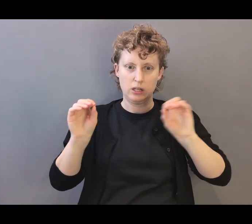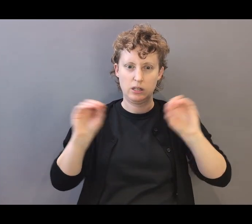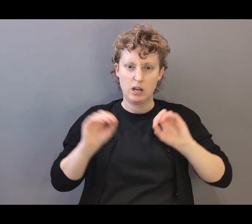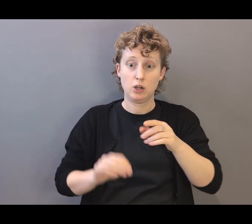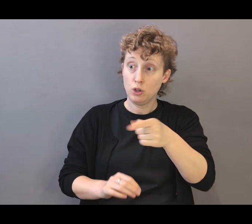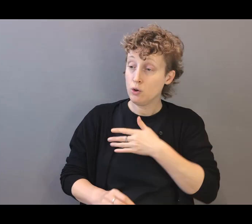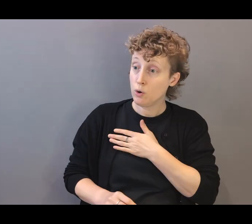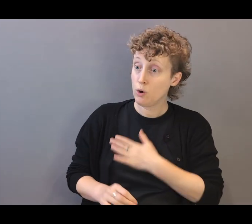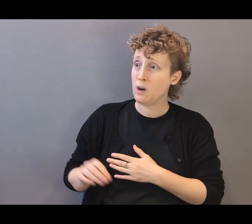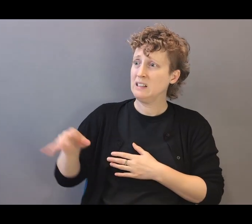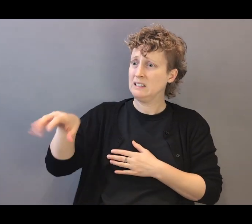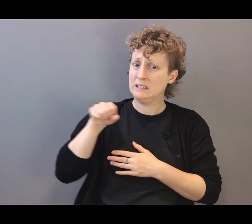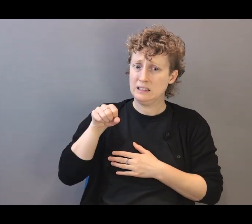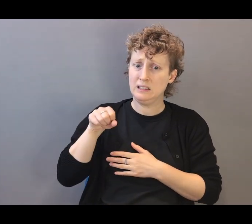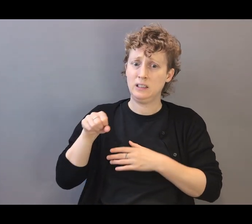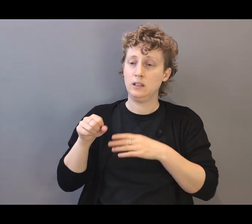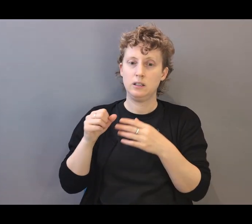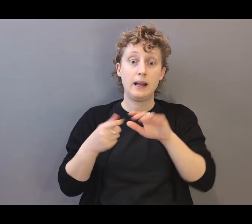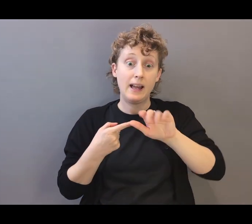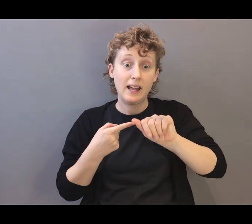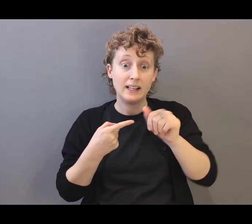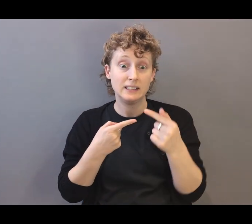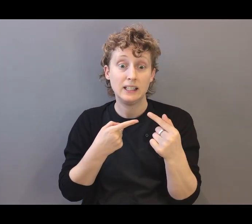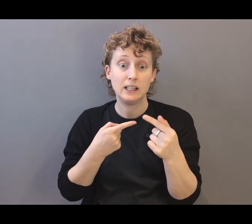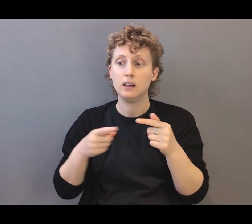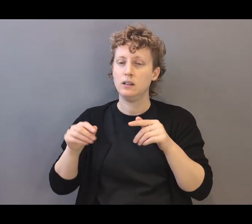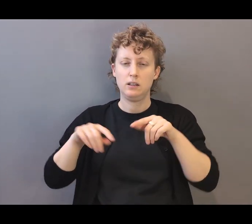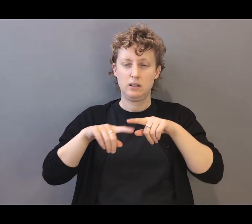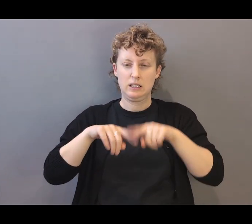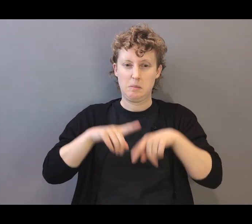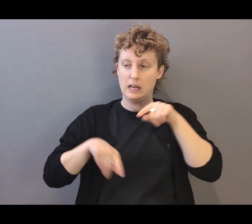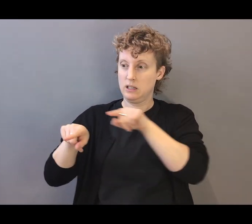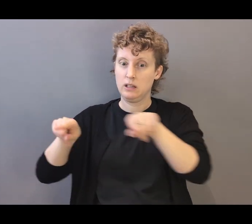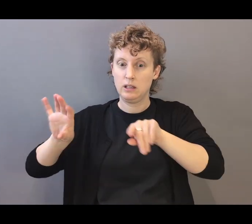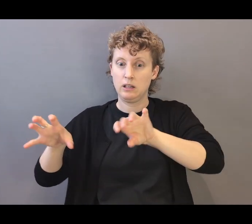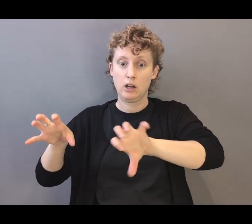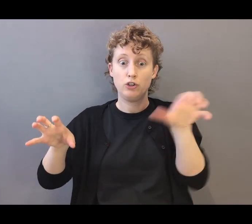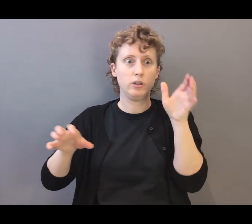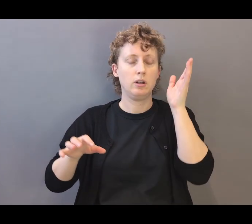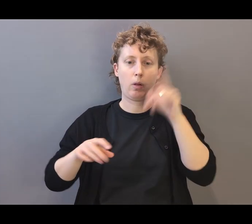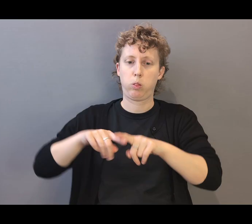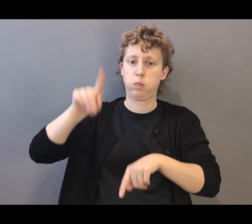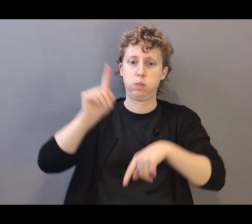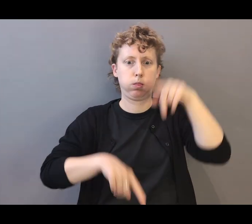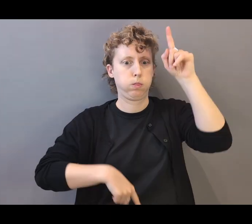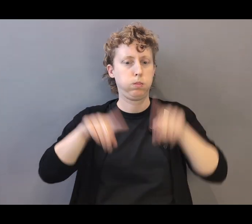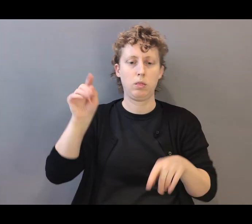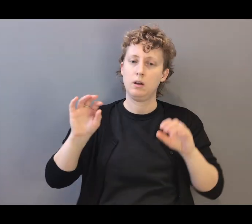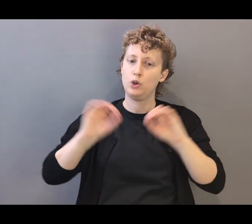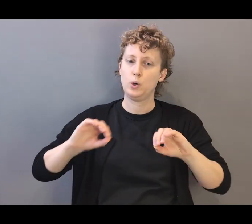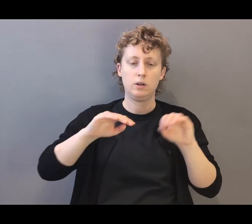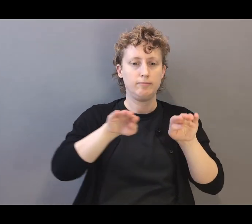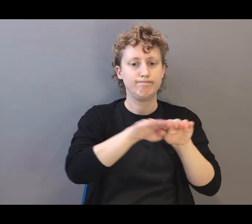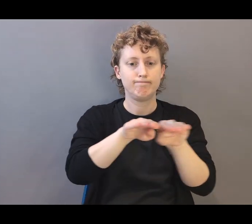many differences between member states in terms of cost or assistive technologies that are available. So we are also asking